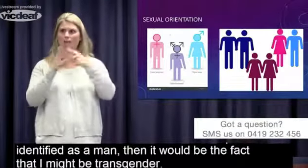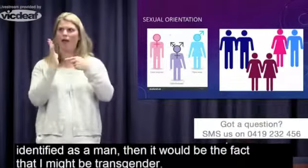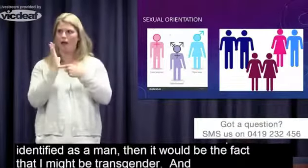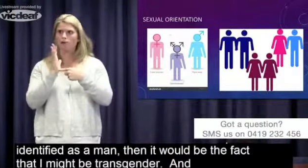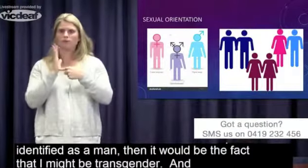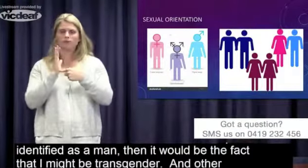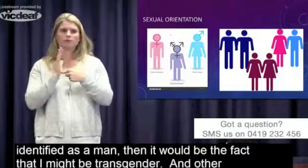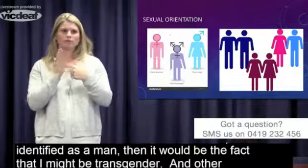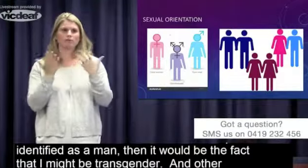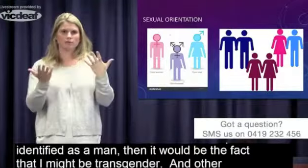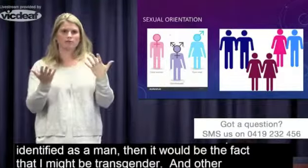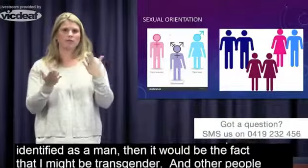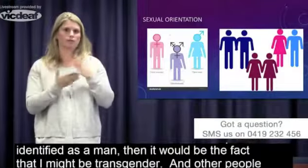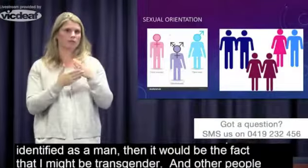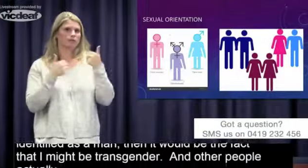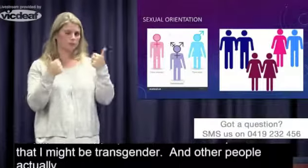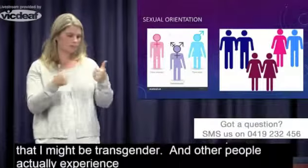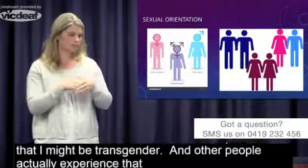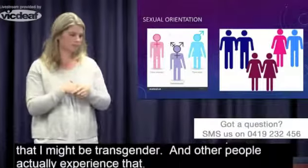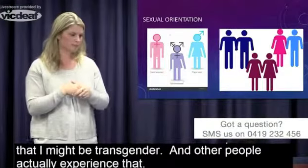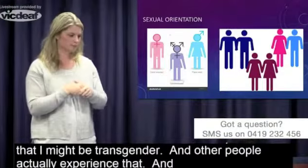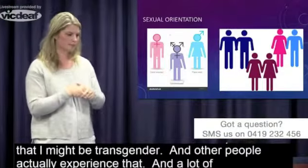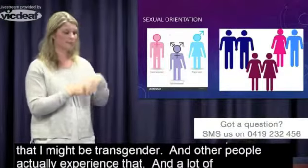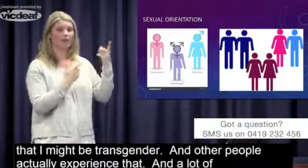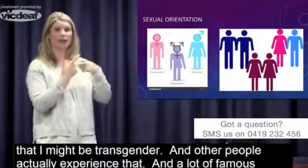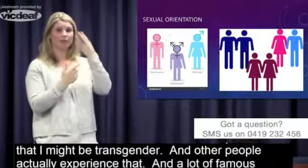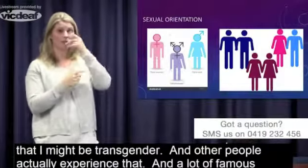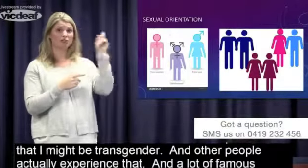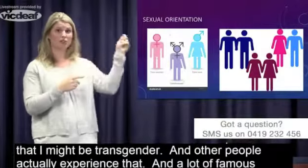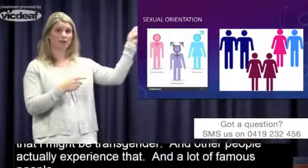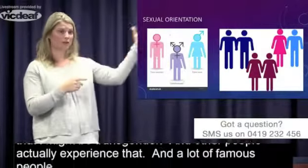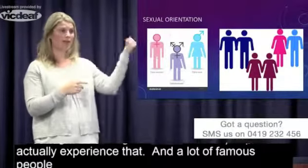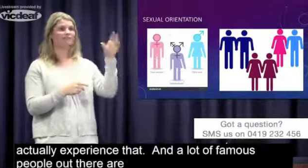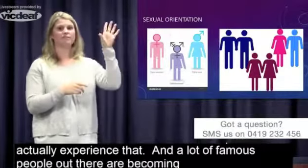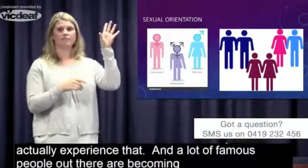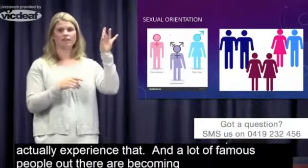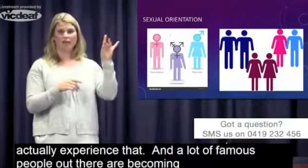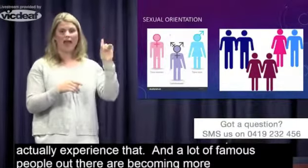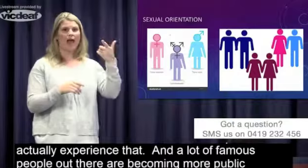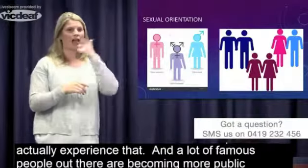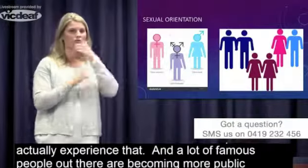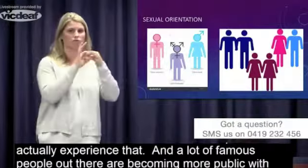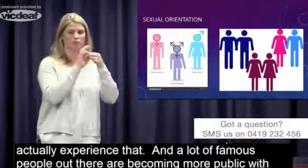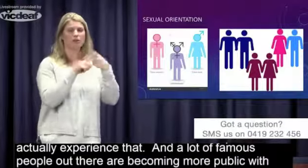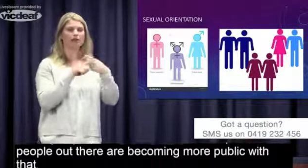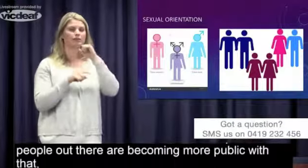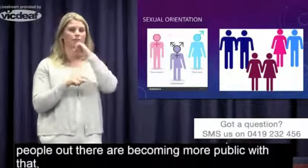actually experience that, and a lot of famous people out there are becoming more public with that too. You'll see